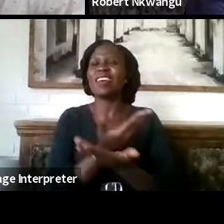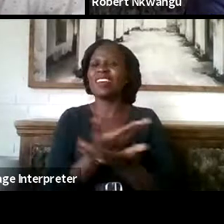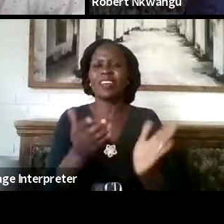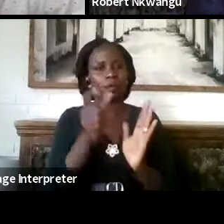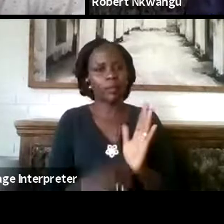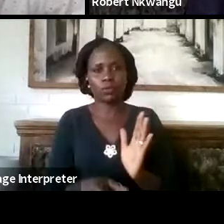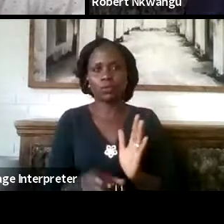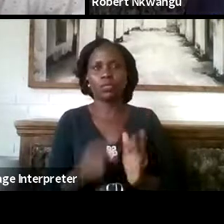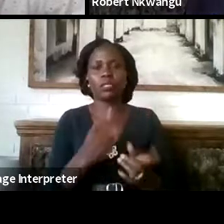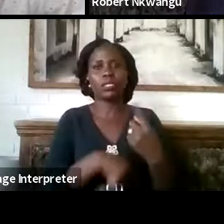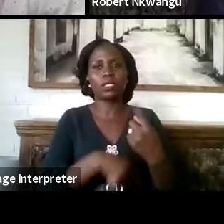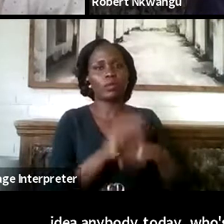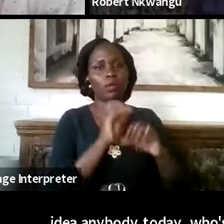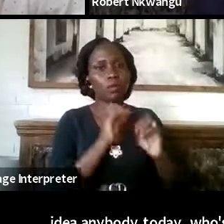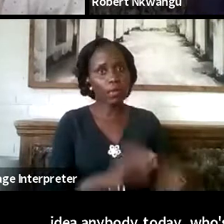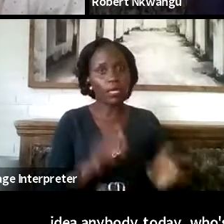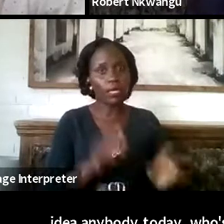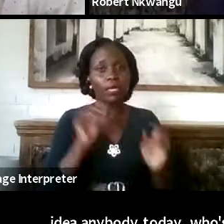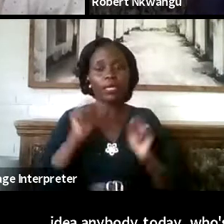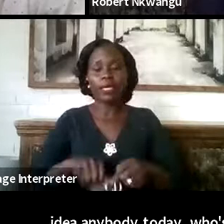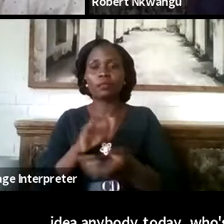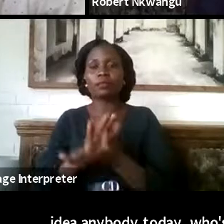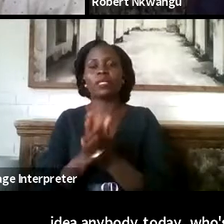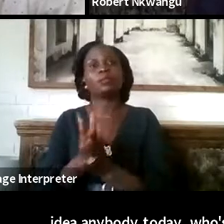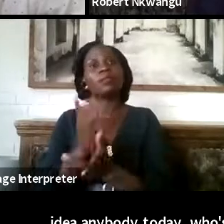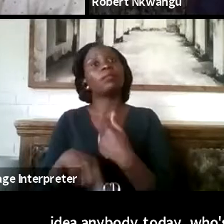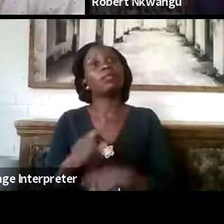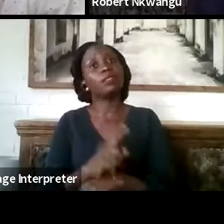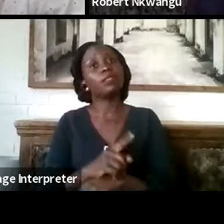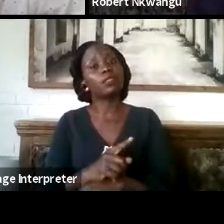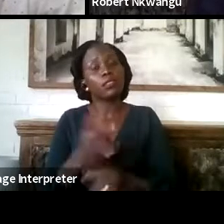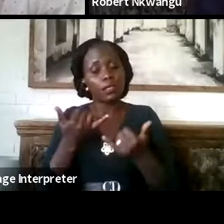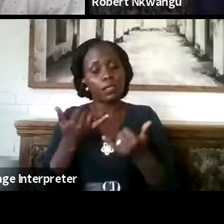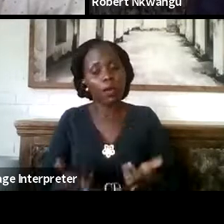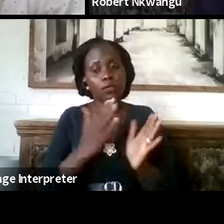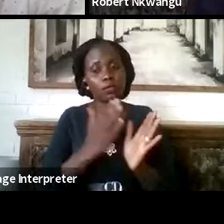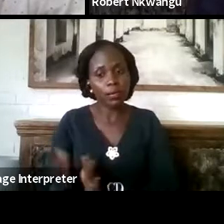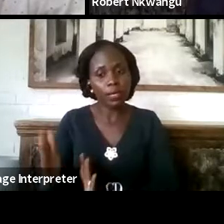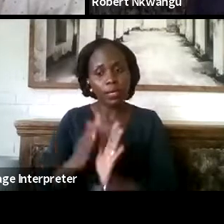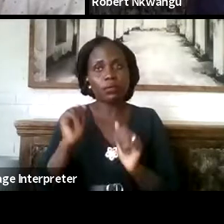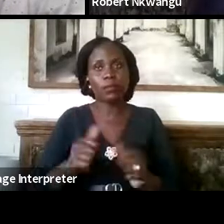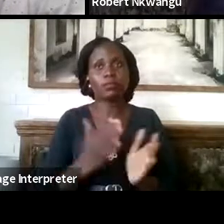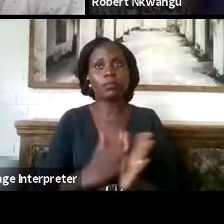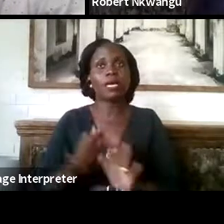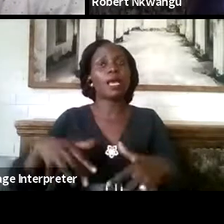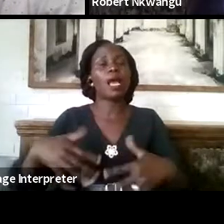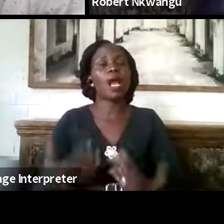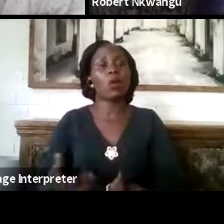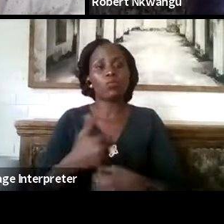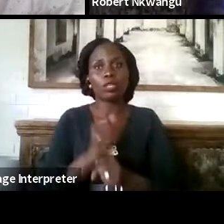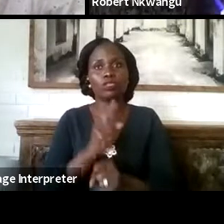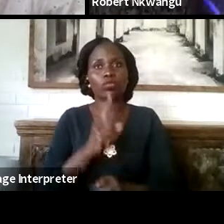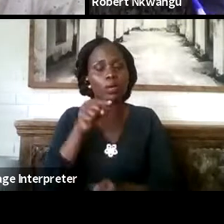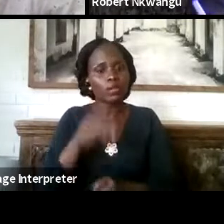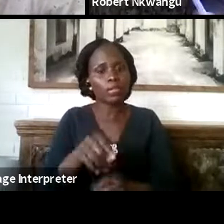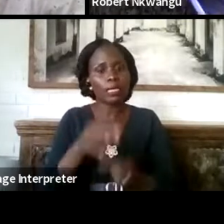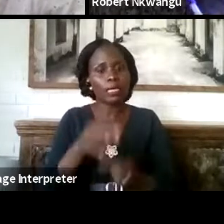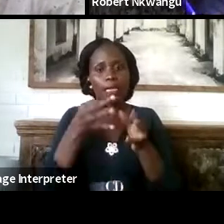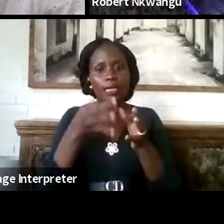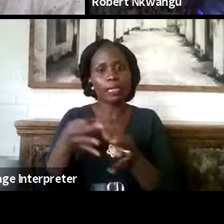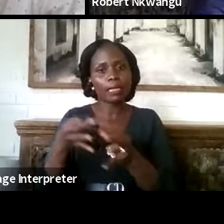disabled. And I think as we plan in a way that we make sure that these things are put in place. You talked about